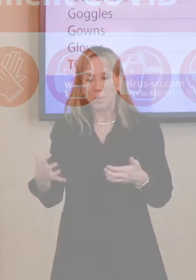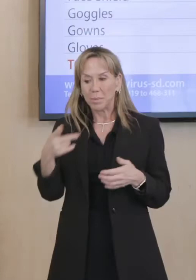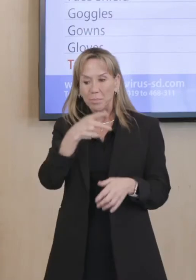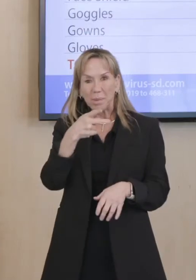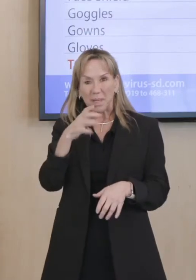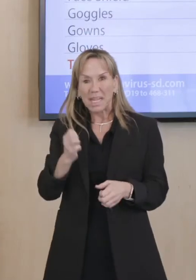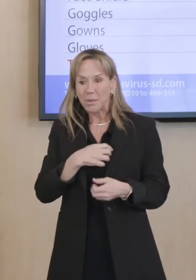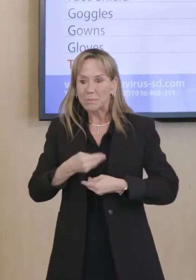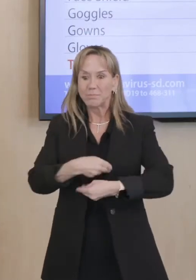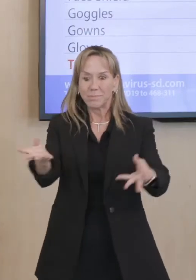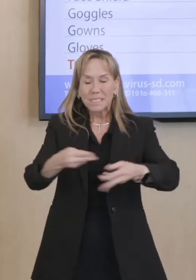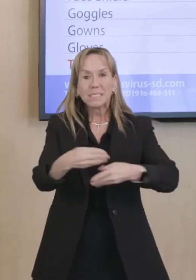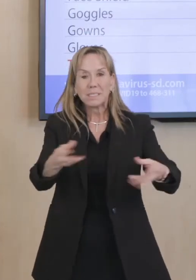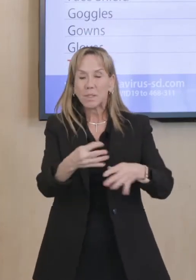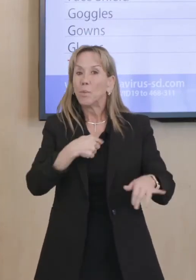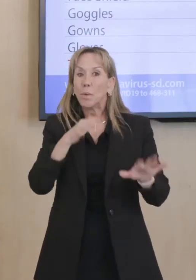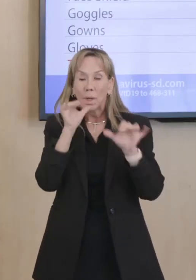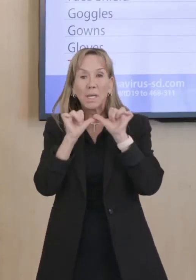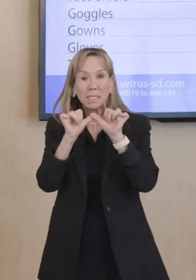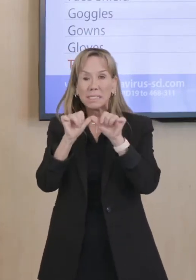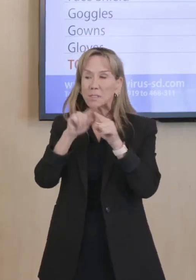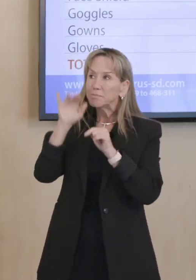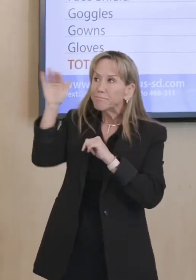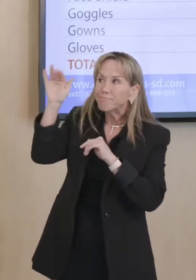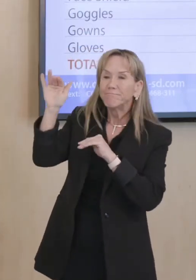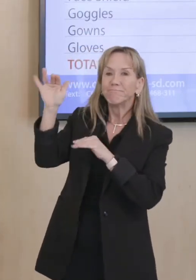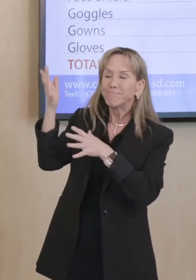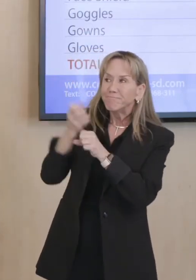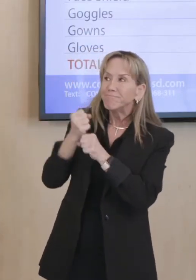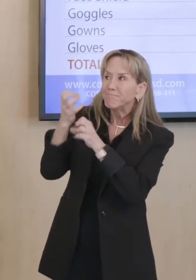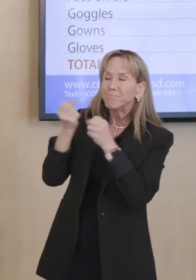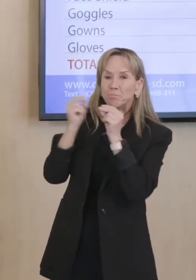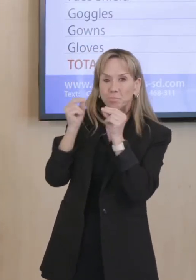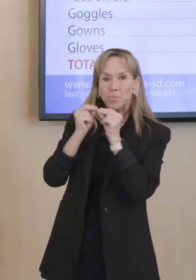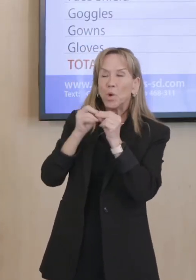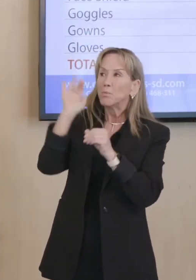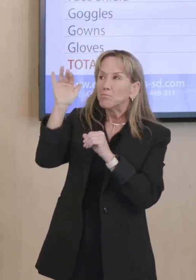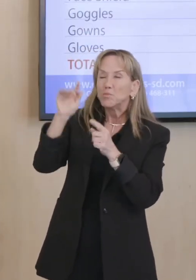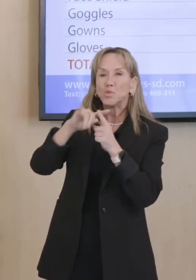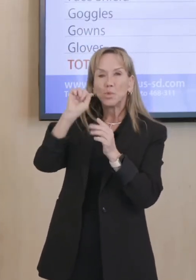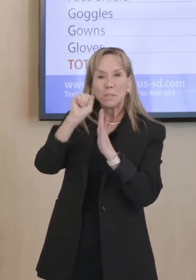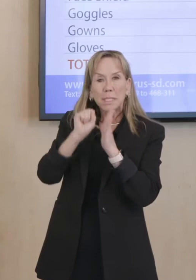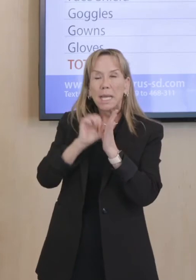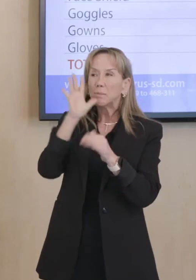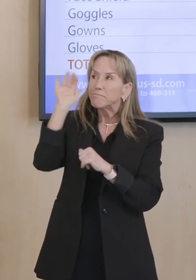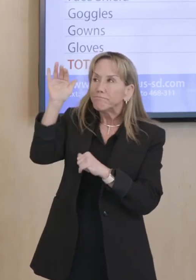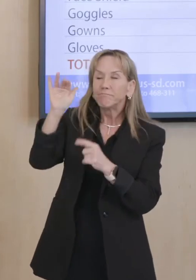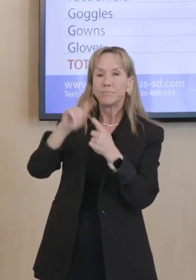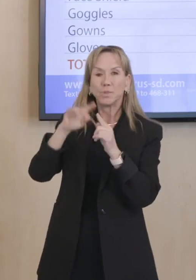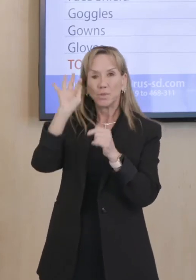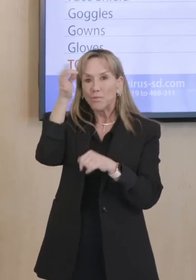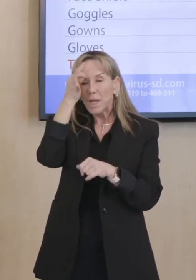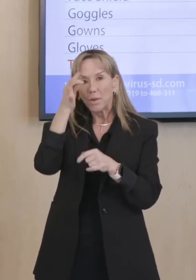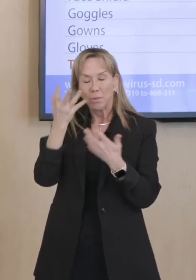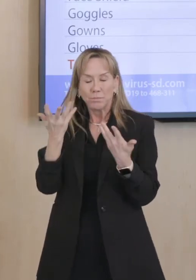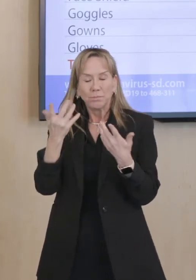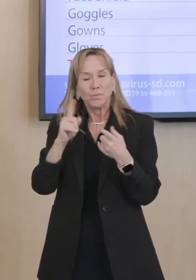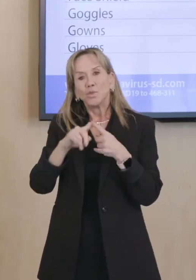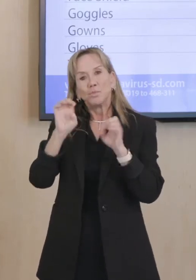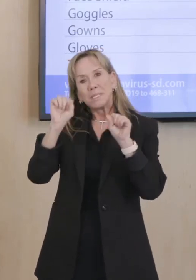distributed. We will continue to fight to get more with requests to the state, to the feds, along with our efforts to purchase